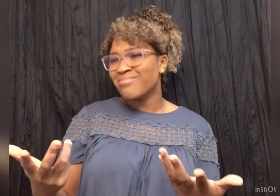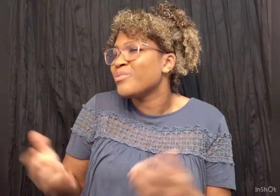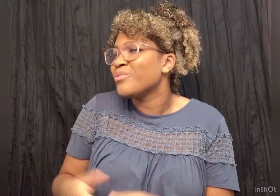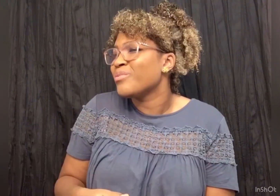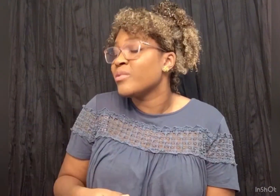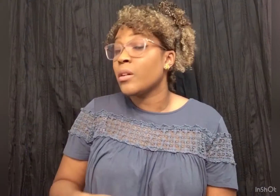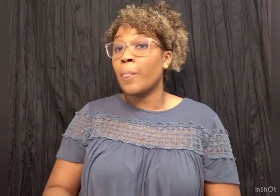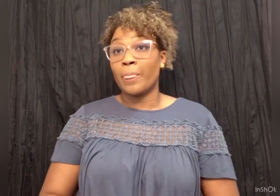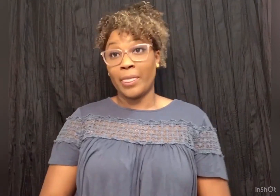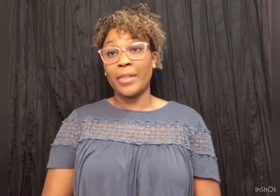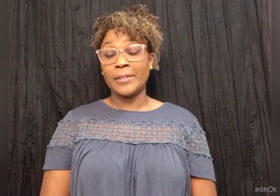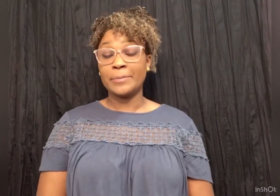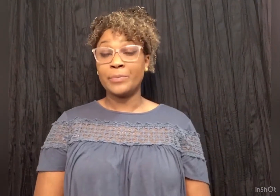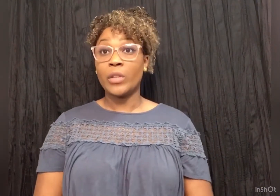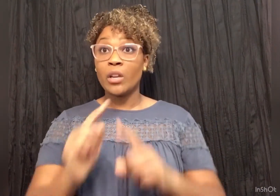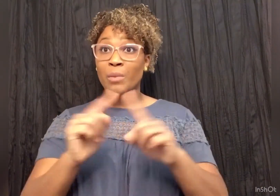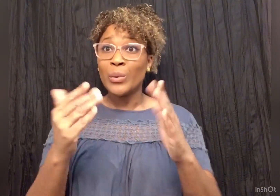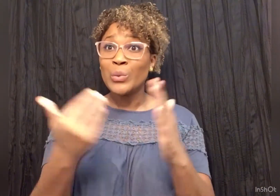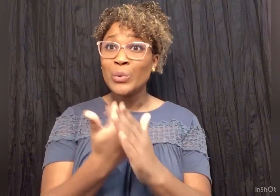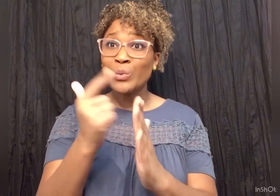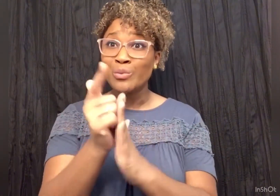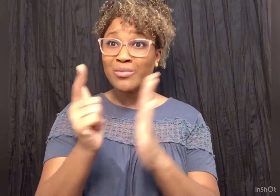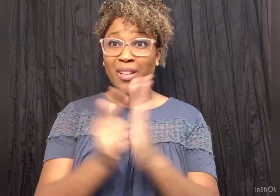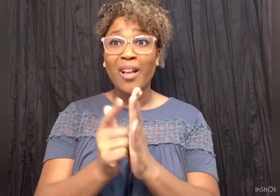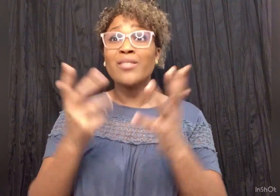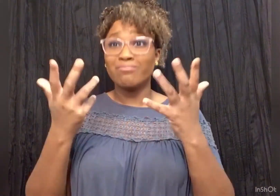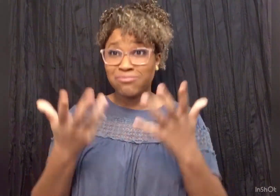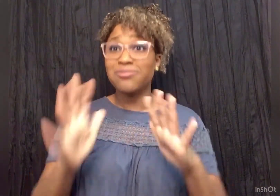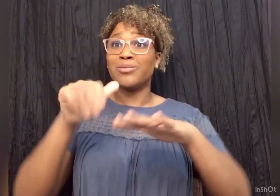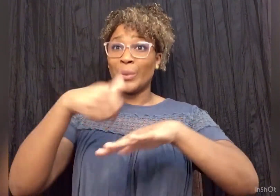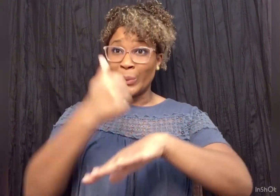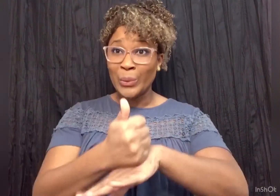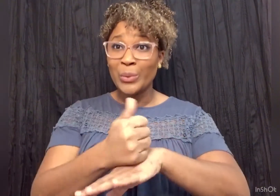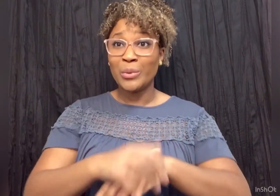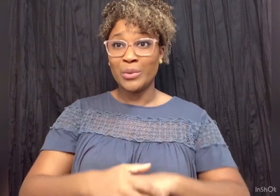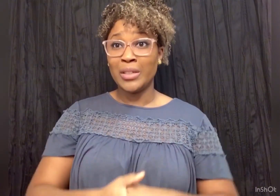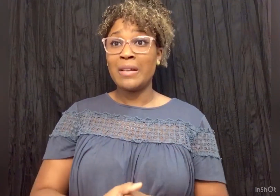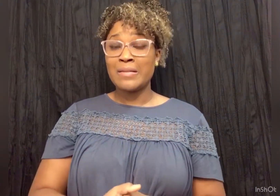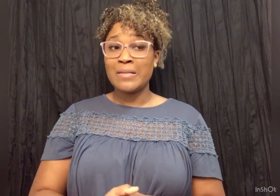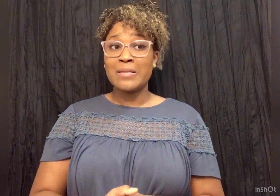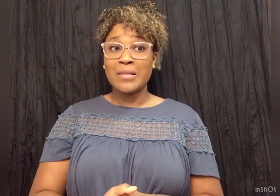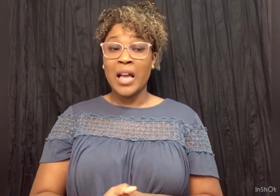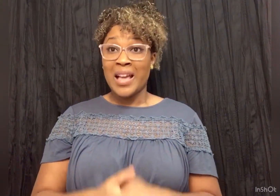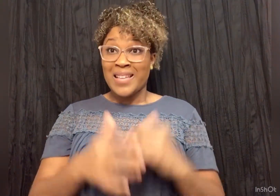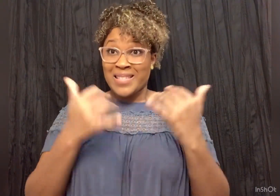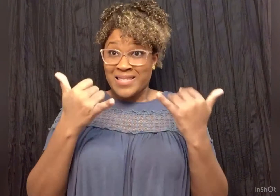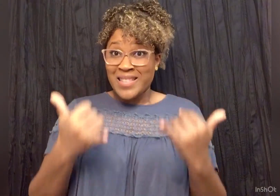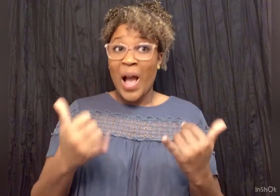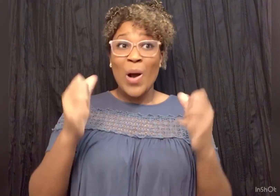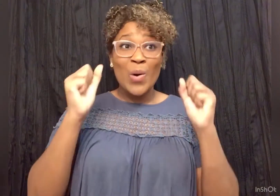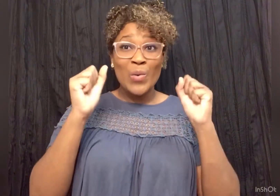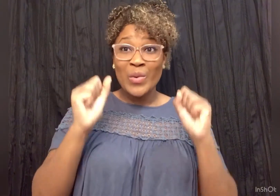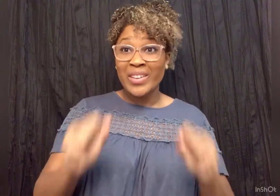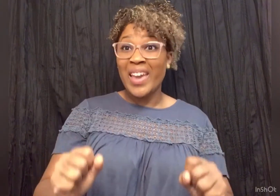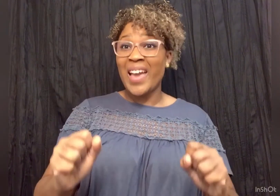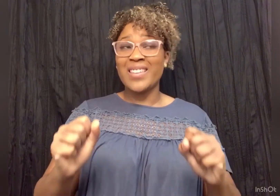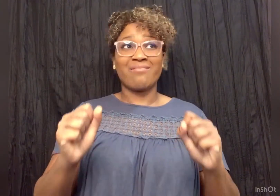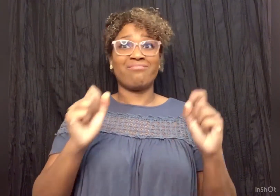new edicts were already being issued. We no longer had the right to frequent restaurants